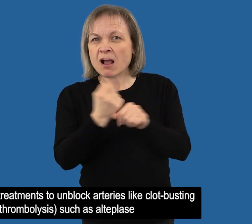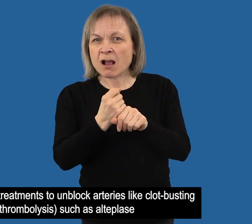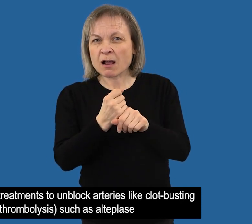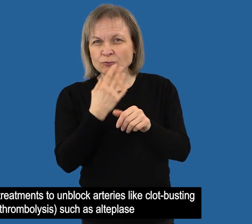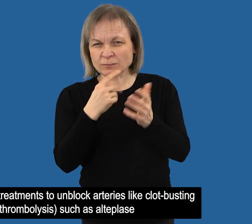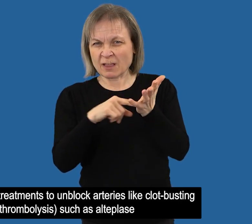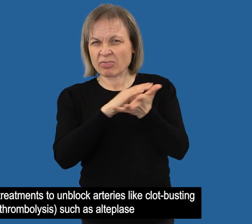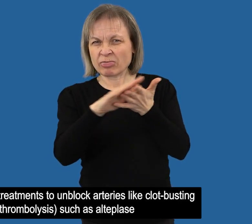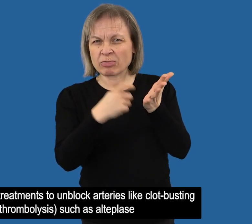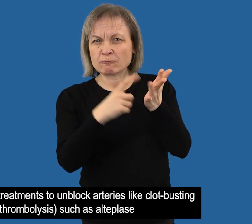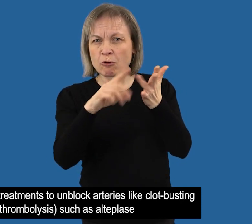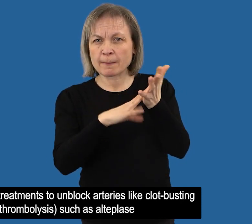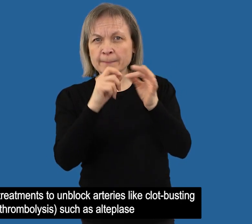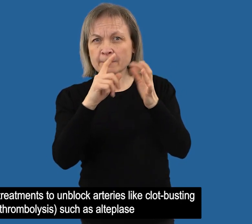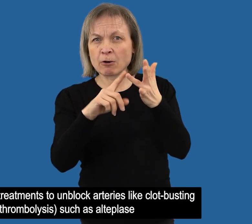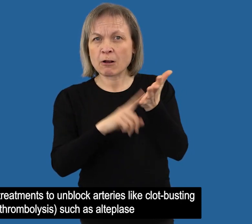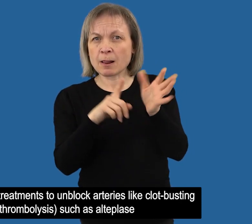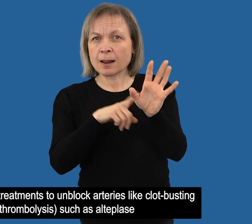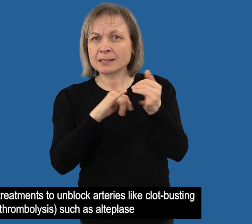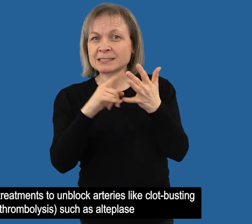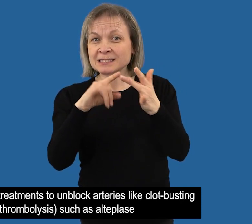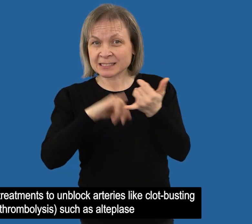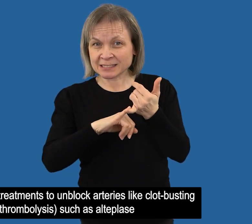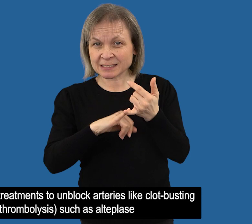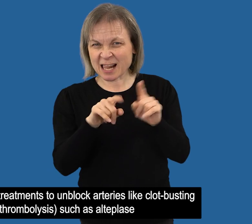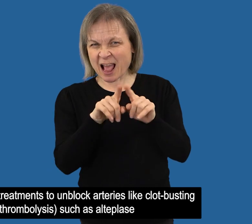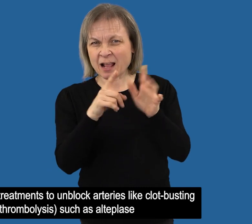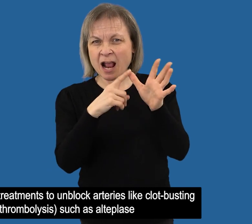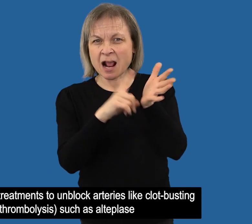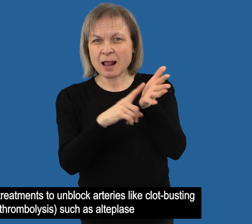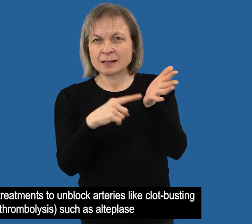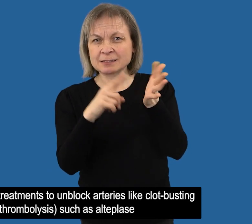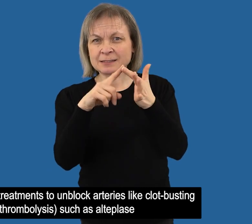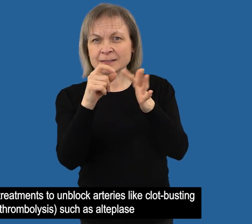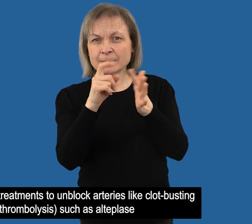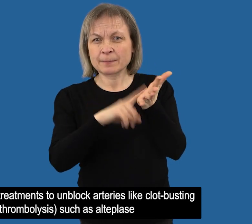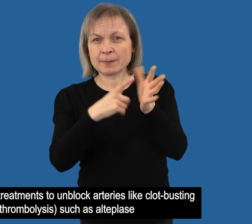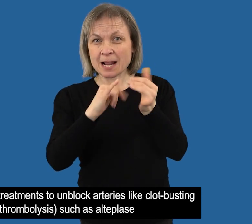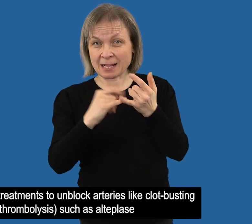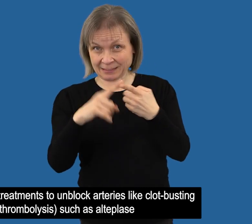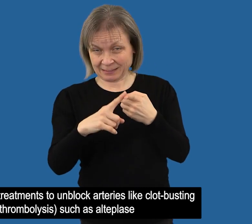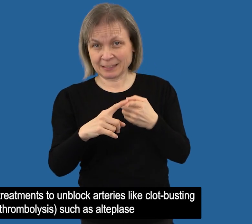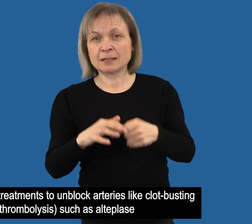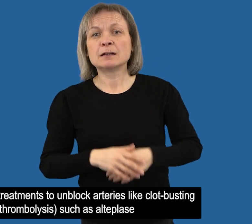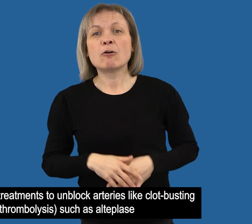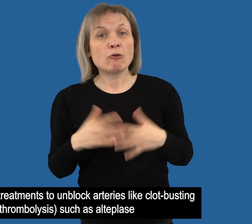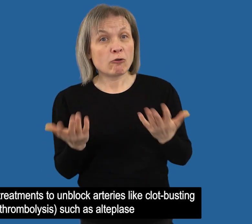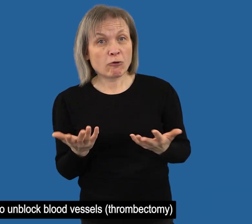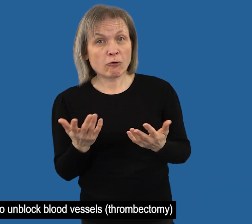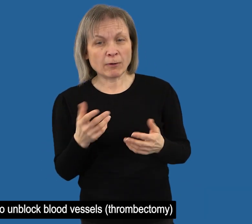might benefit from treatments to unblock arteries like clot-busting drugs, thrombolysis, such as alteplase, or a